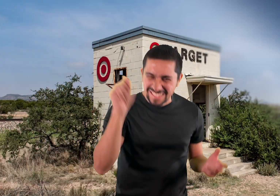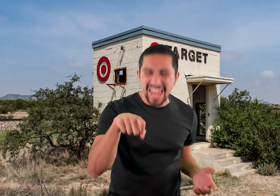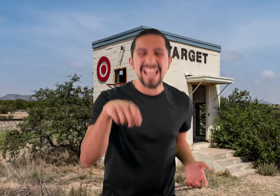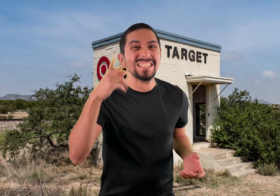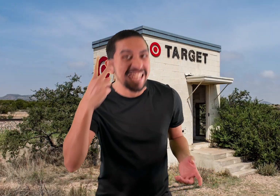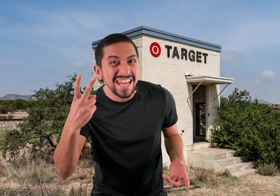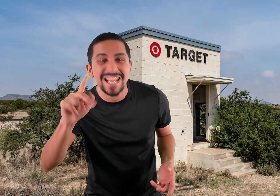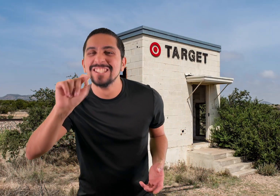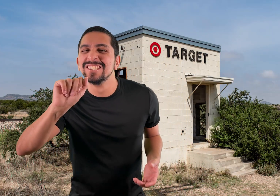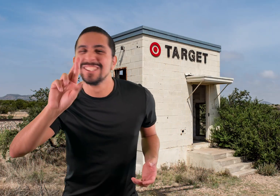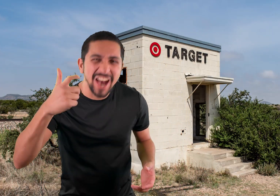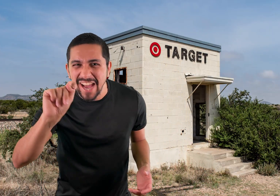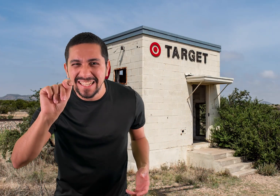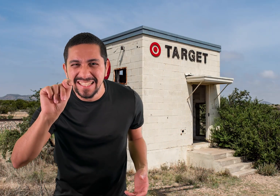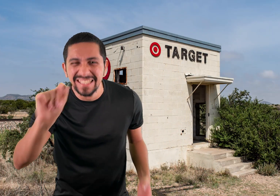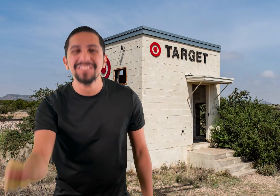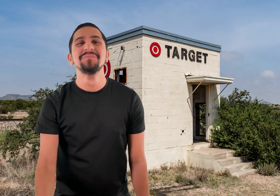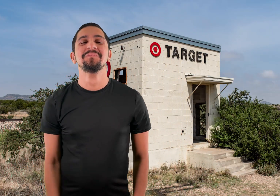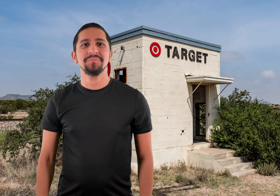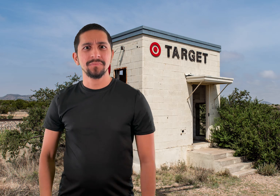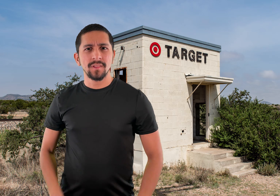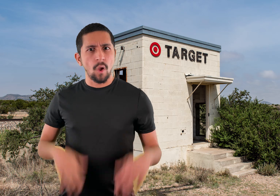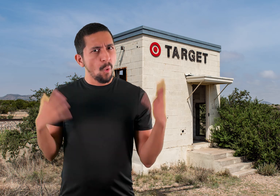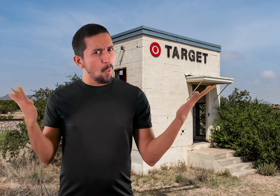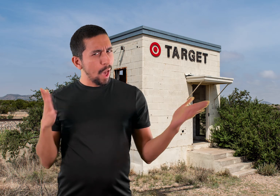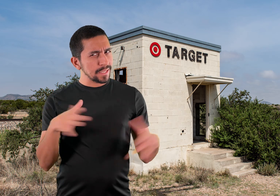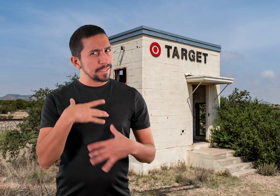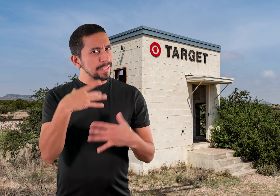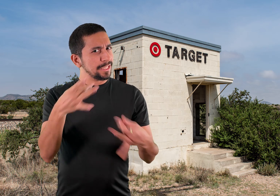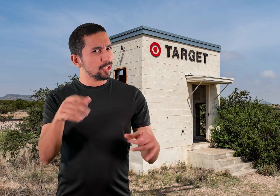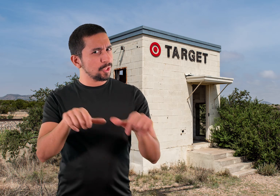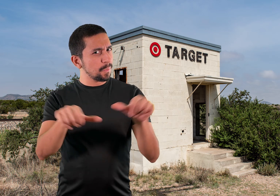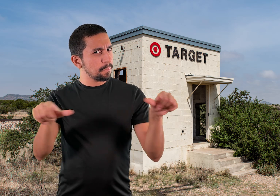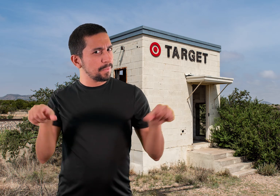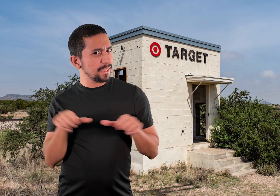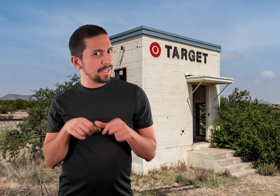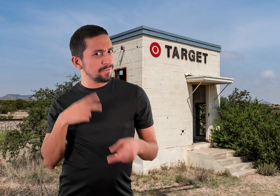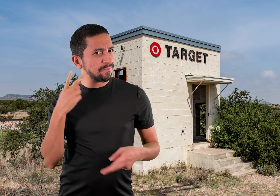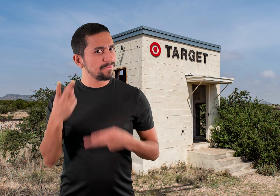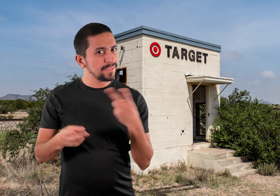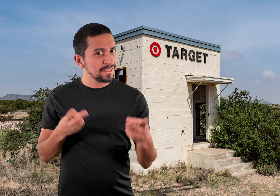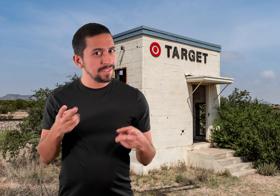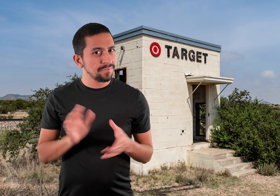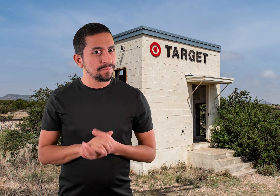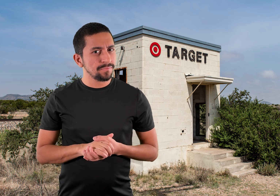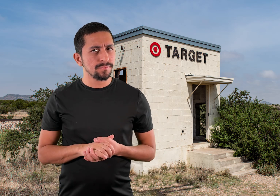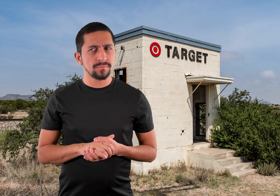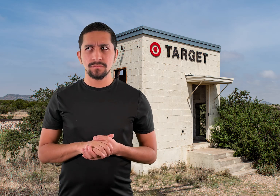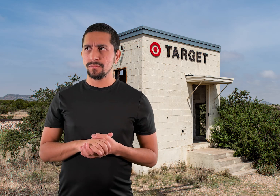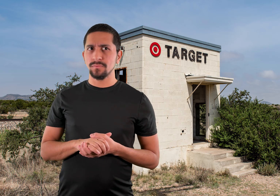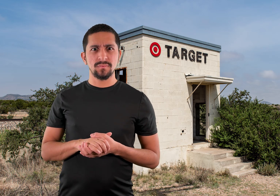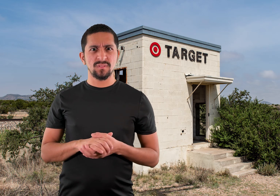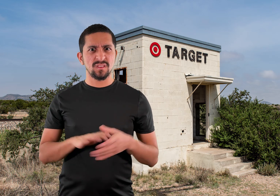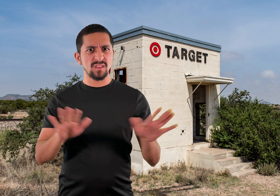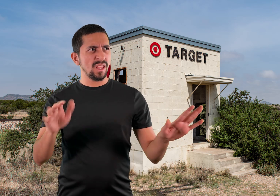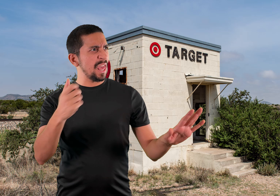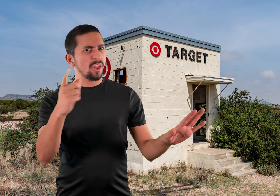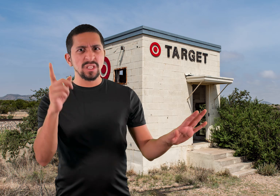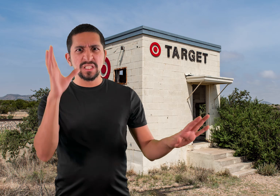See? Target. What an interesting place to visit. Has anyone figured